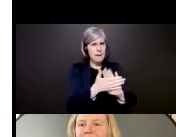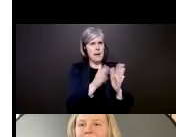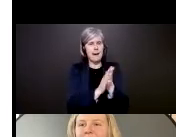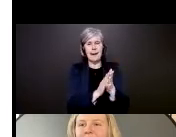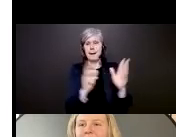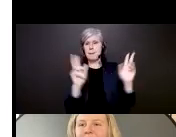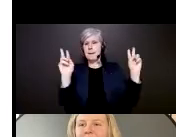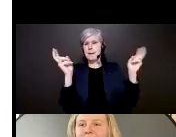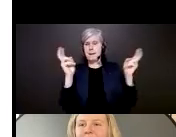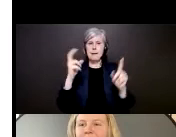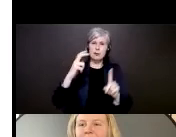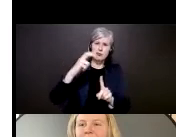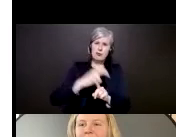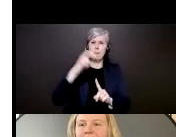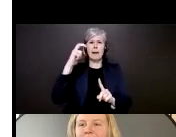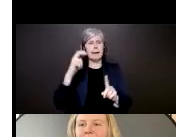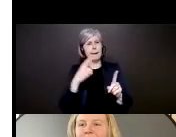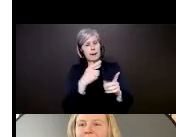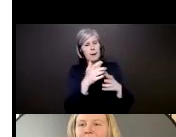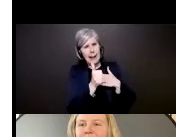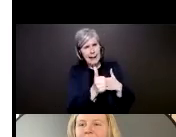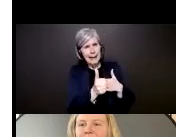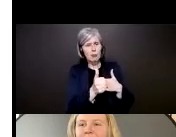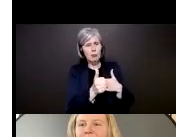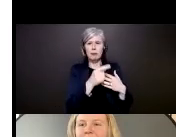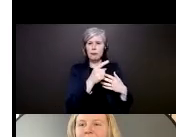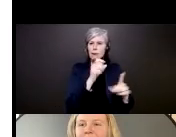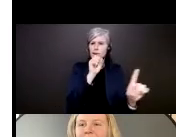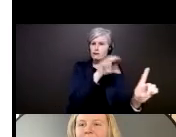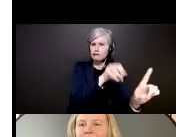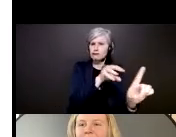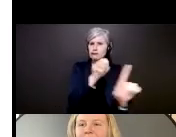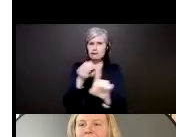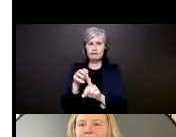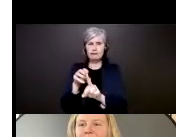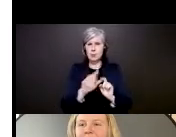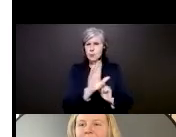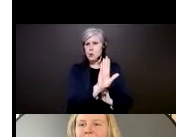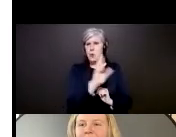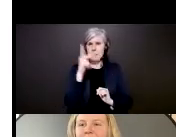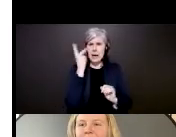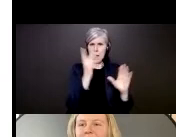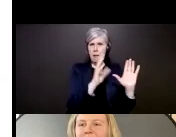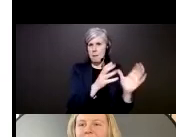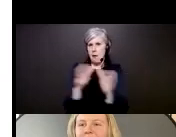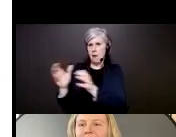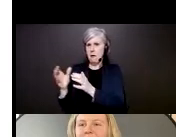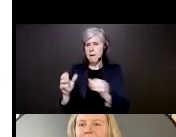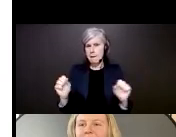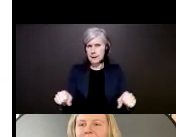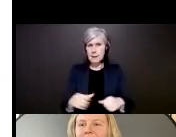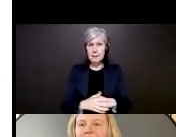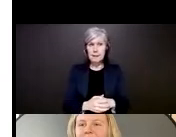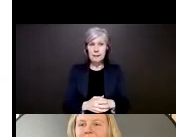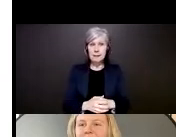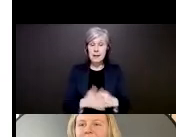engaging them in an informed way about what's happening in their communities. At an organizational level, leaders in